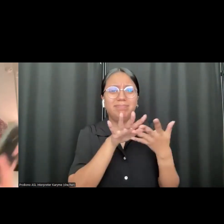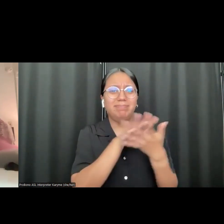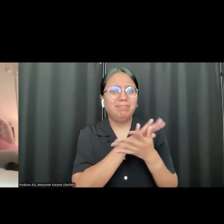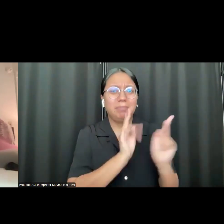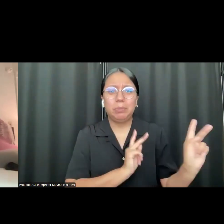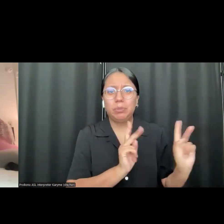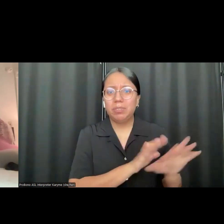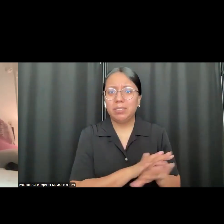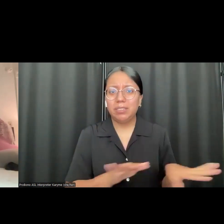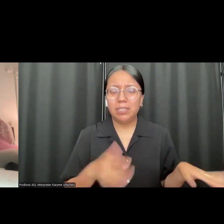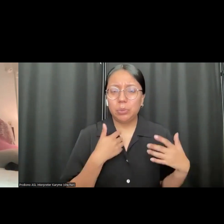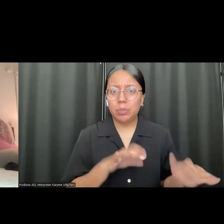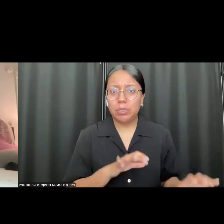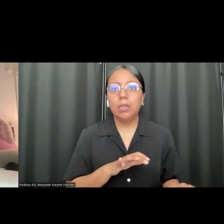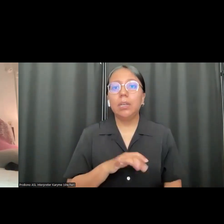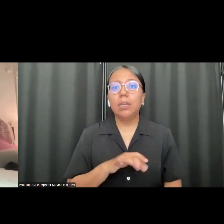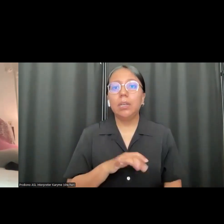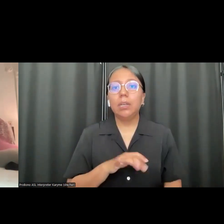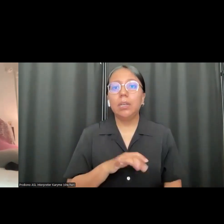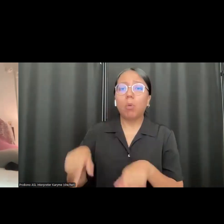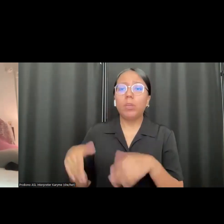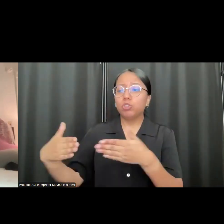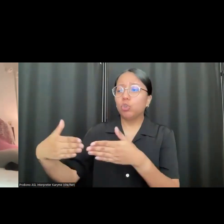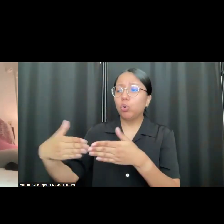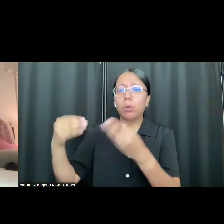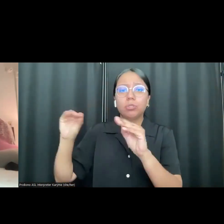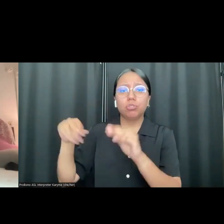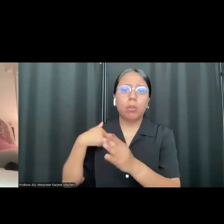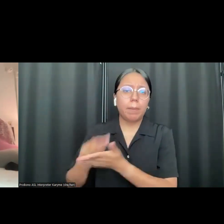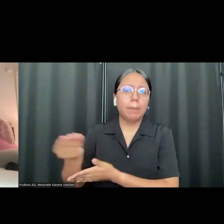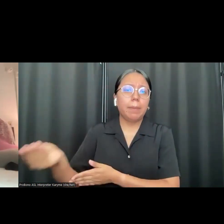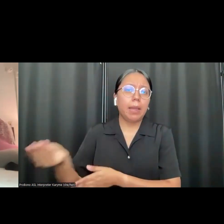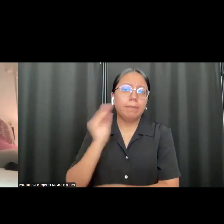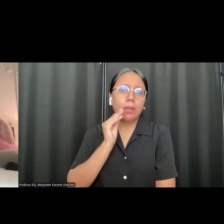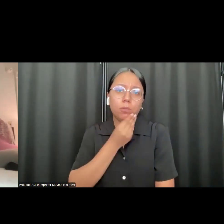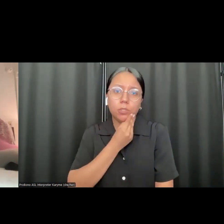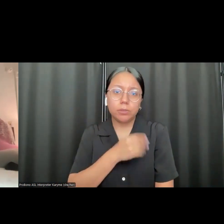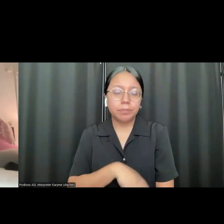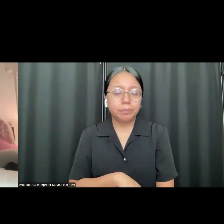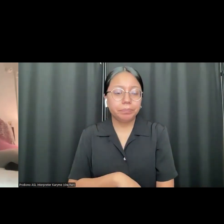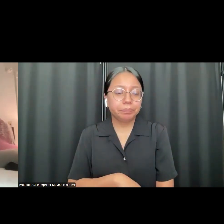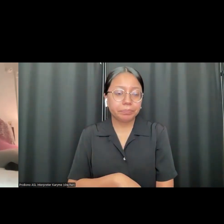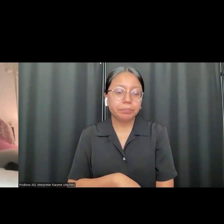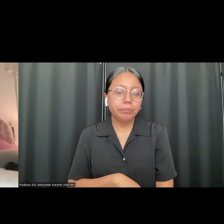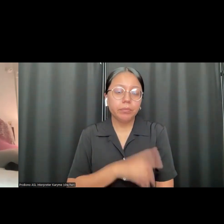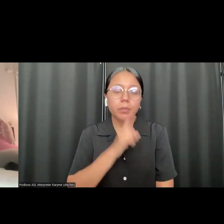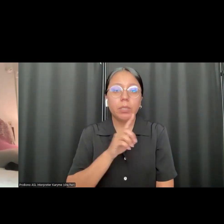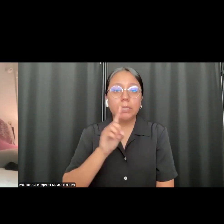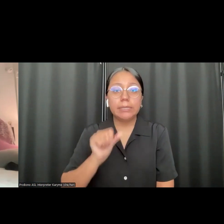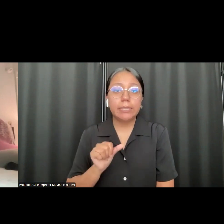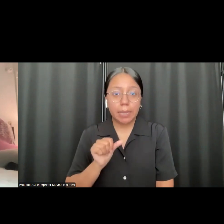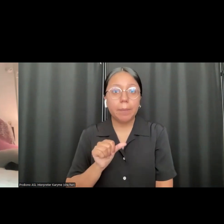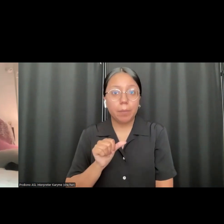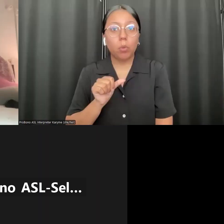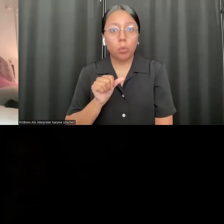like, "Let me just buy these flowers." I'm saying this to say that disabled wild idea making is cheap and accessible,